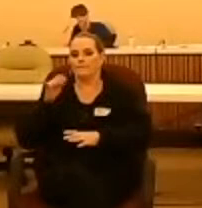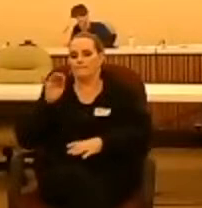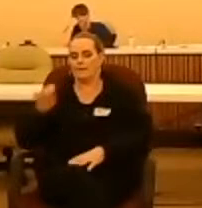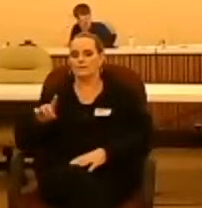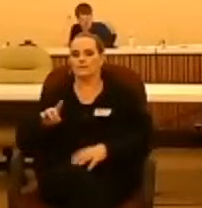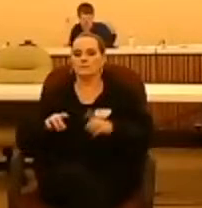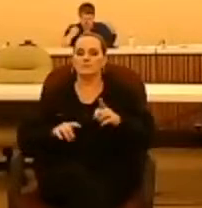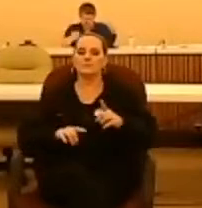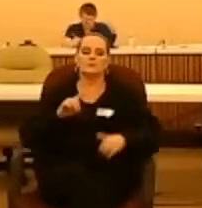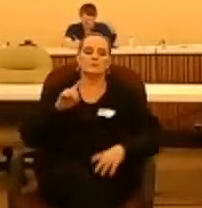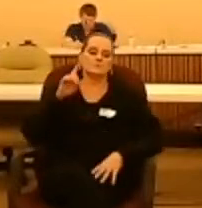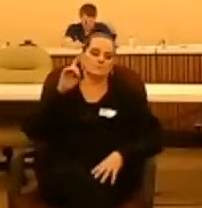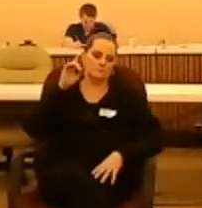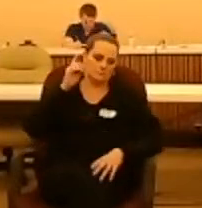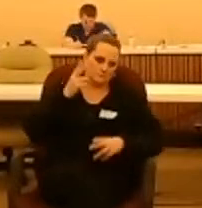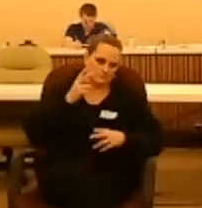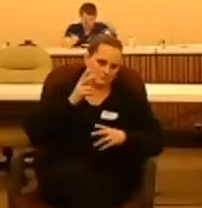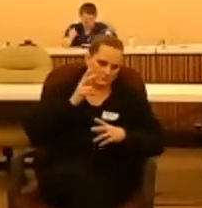Hearing none, please call the roll.